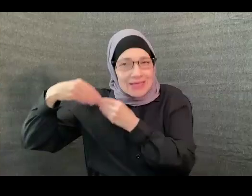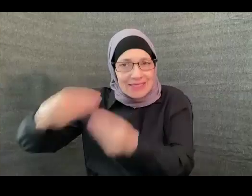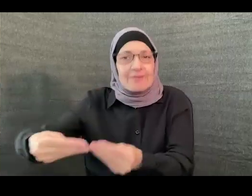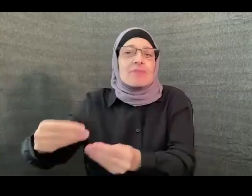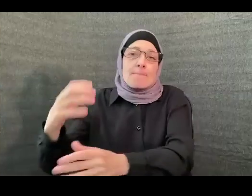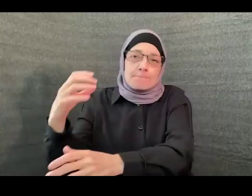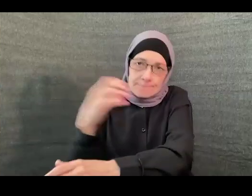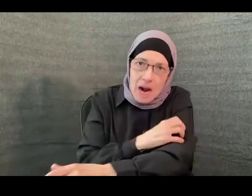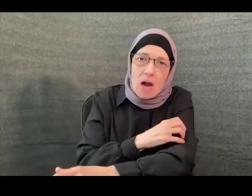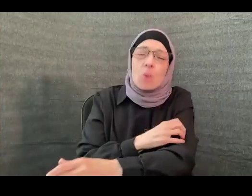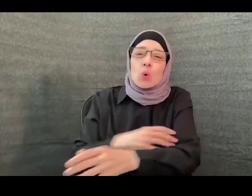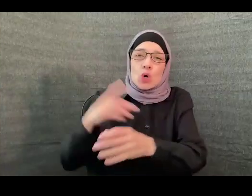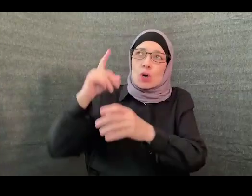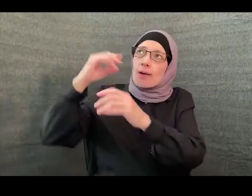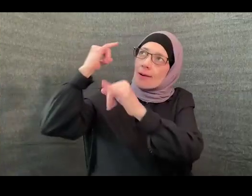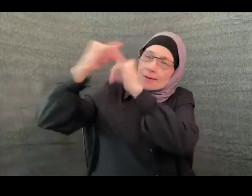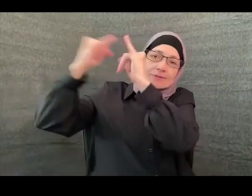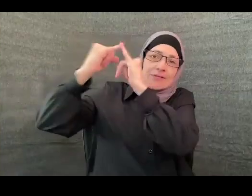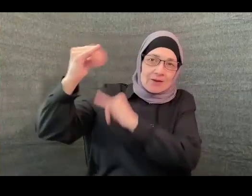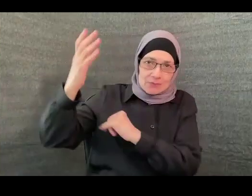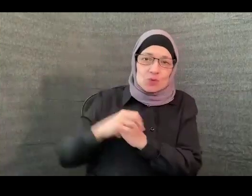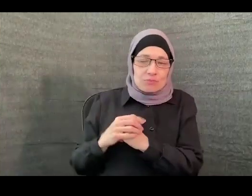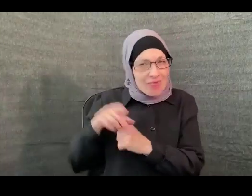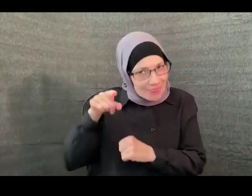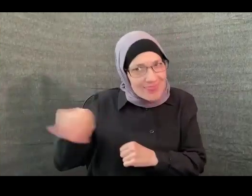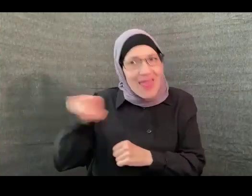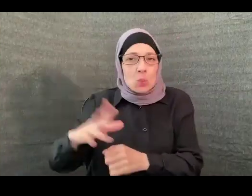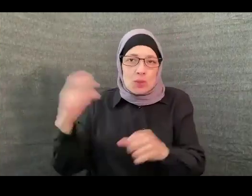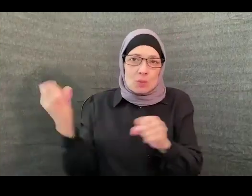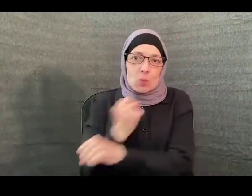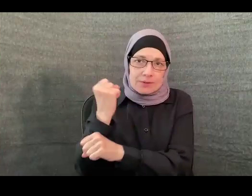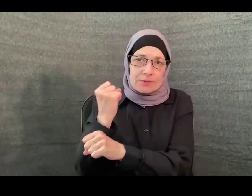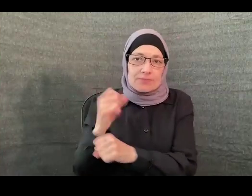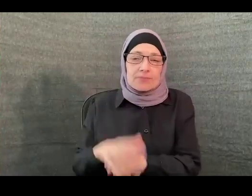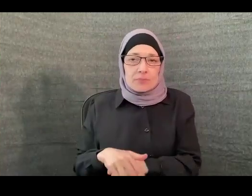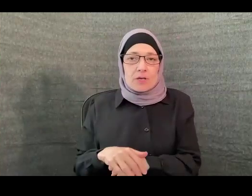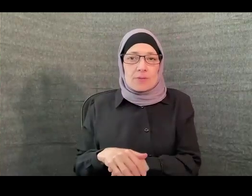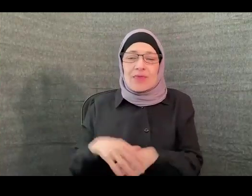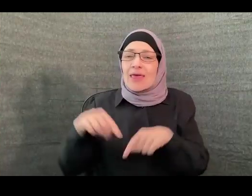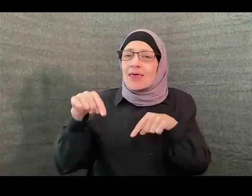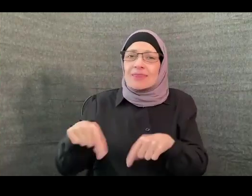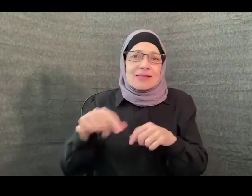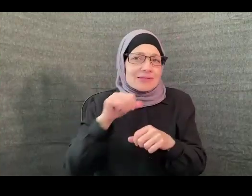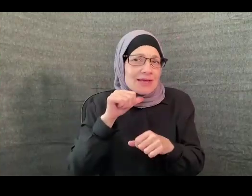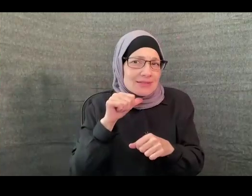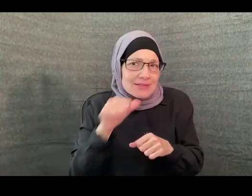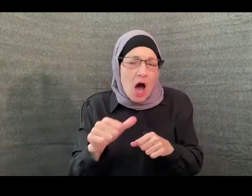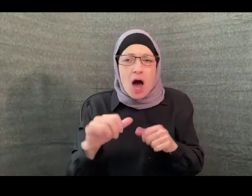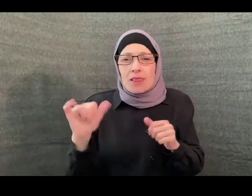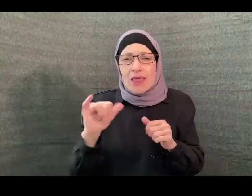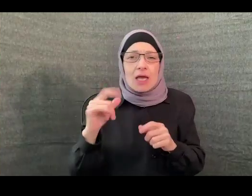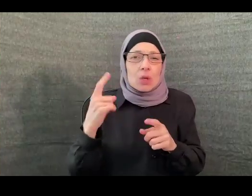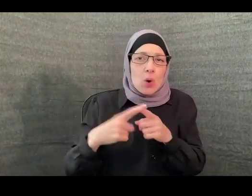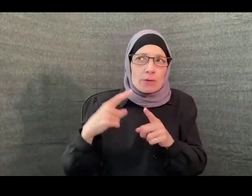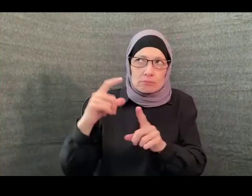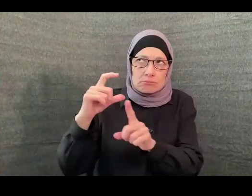And this is not the opium of the masses, as the communist regime used to say. For a